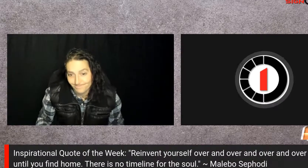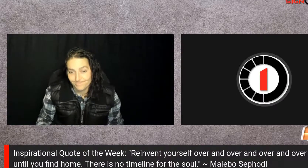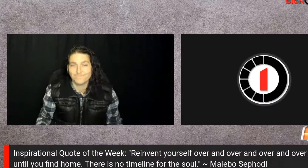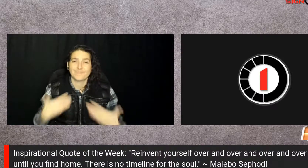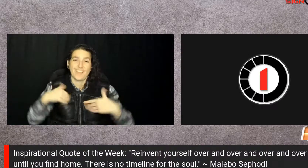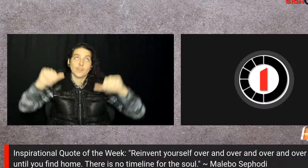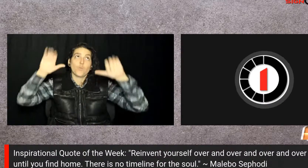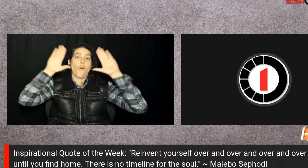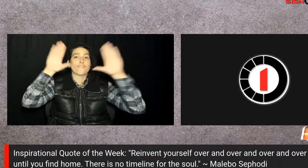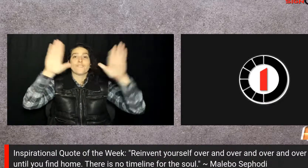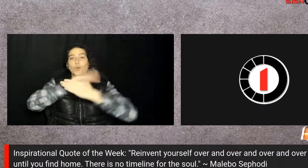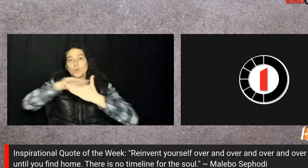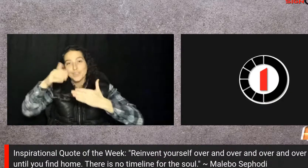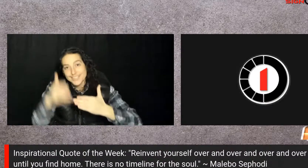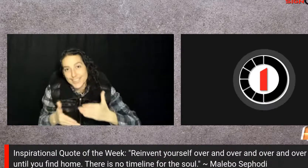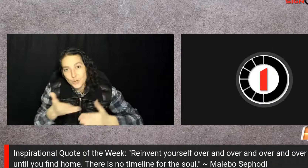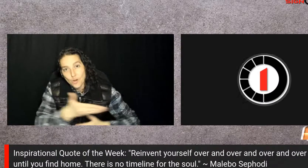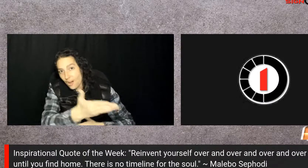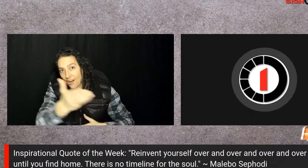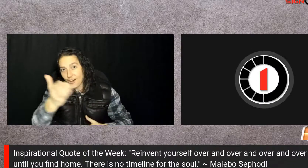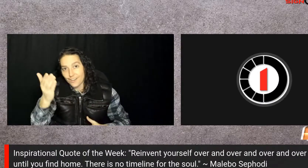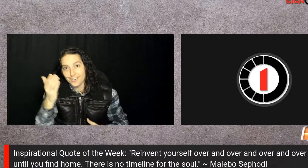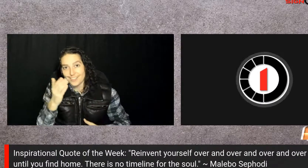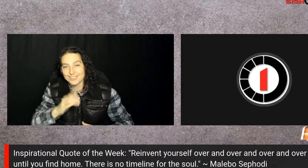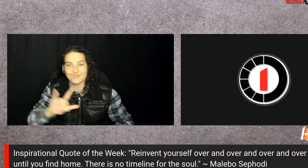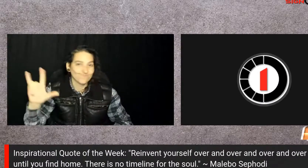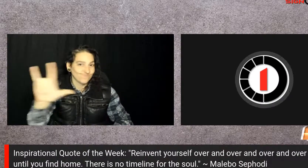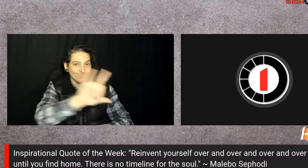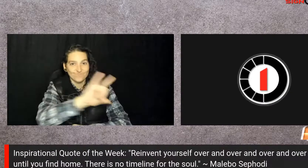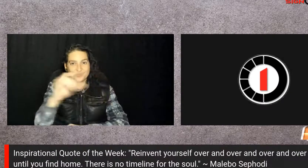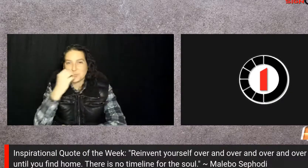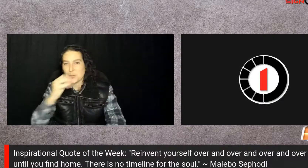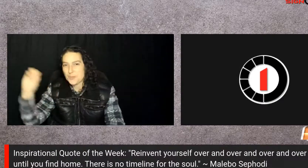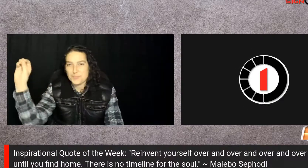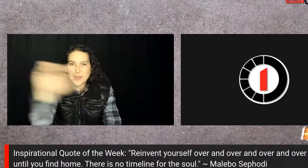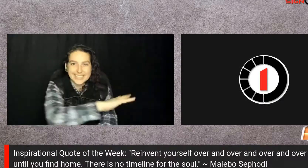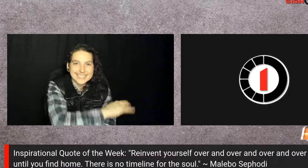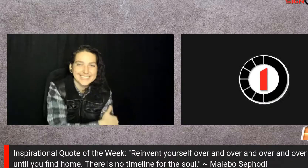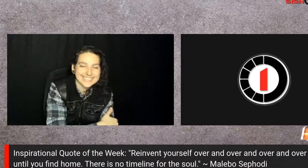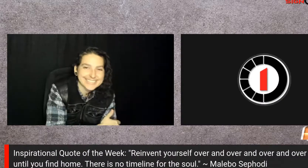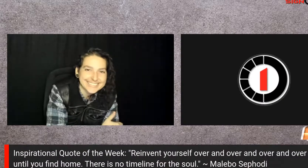virtual chat. Have a wonderful weekend, everyone, and good night.